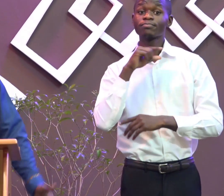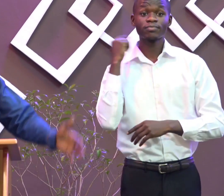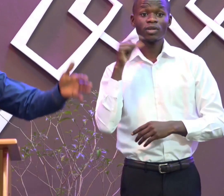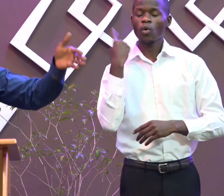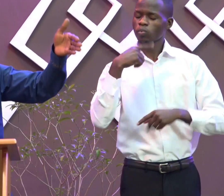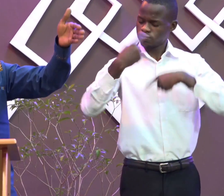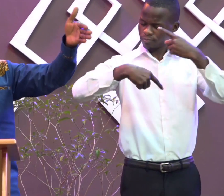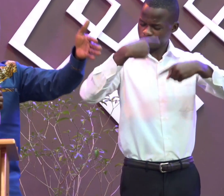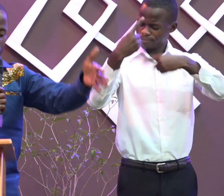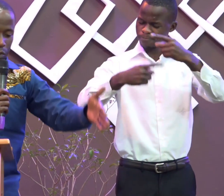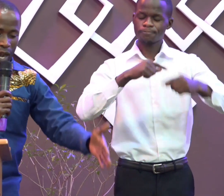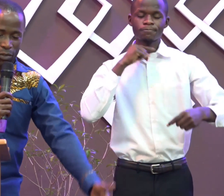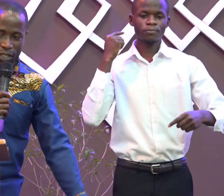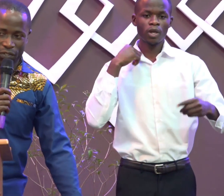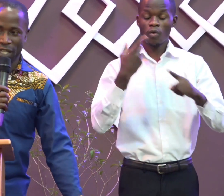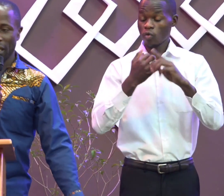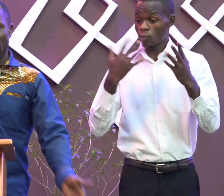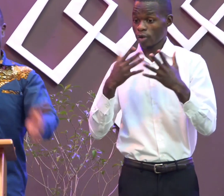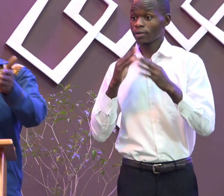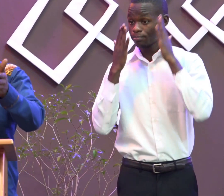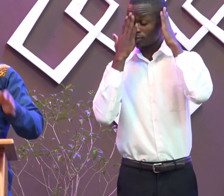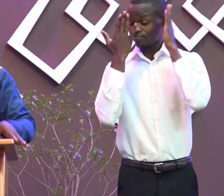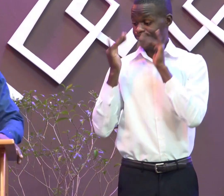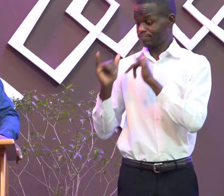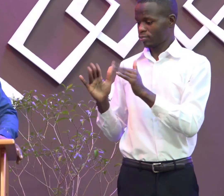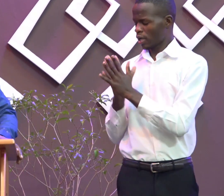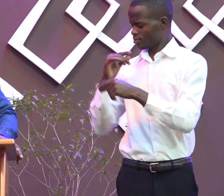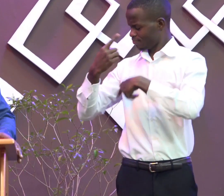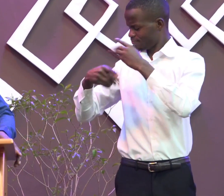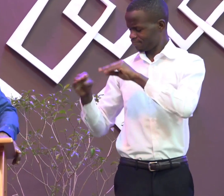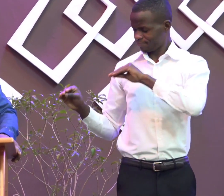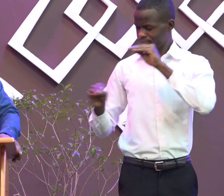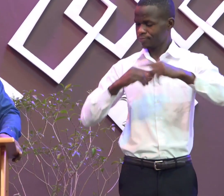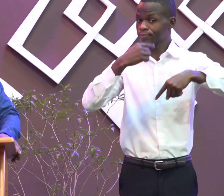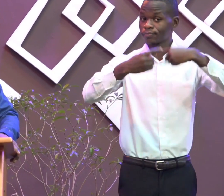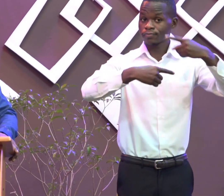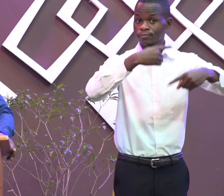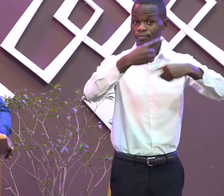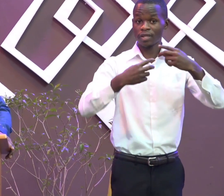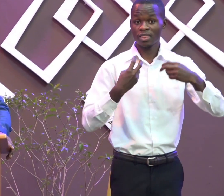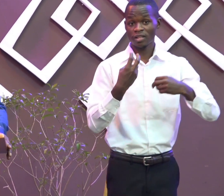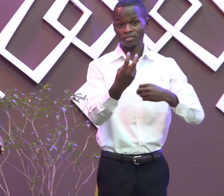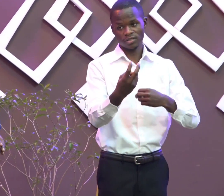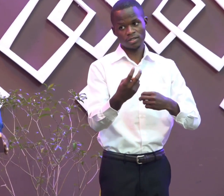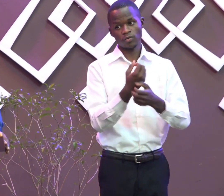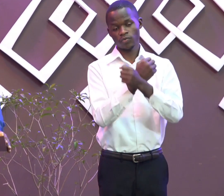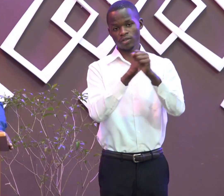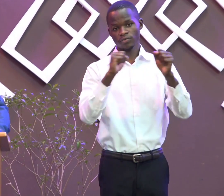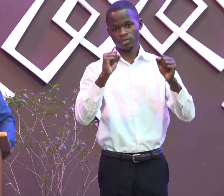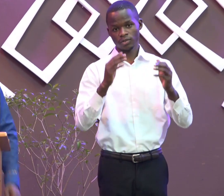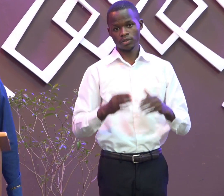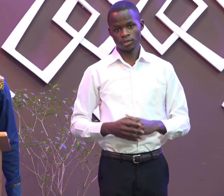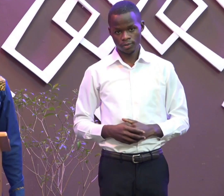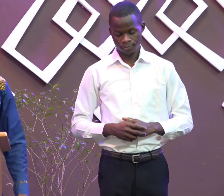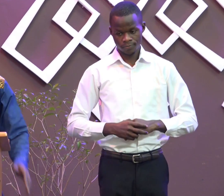okutusumba. Okutujja Bishop w'atulese ate okutwongezaayo nga tutambula olugendo luno. For introducing to us